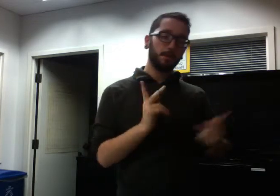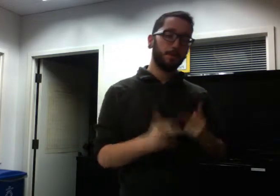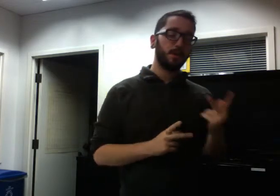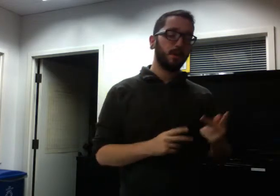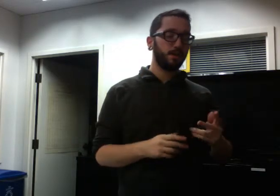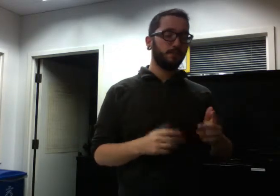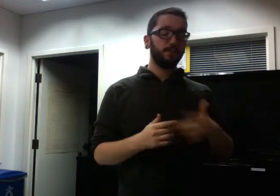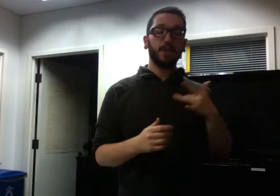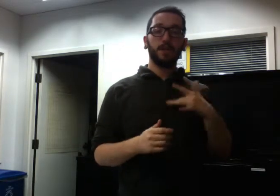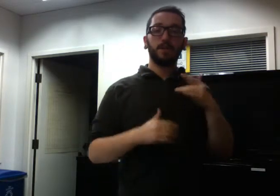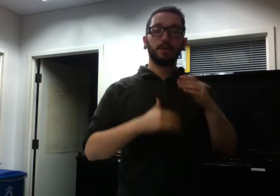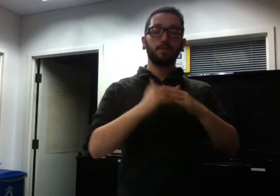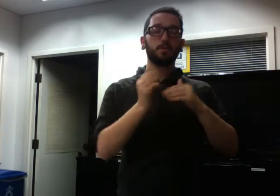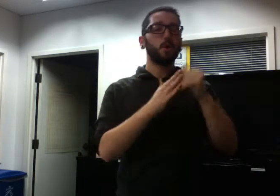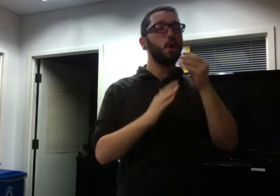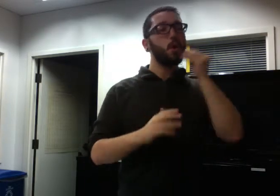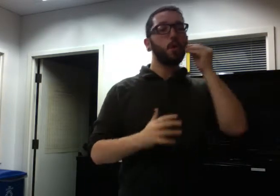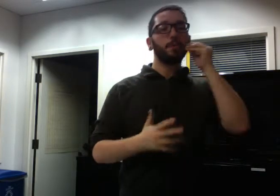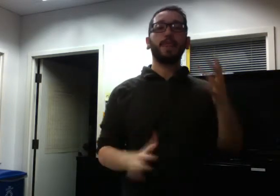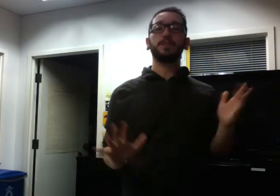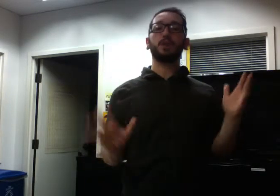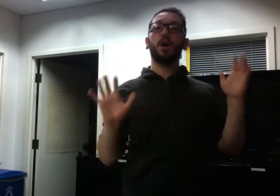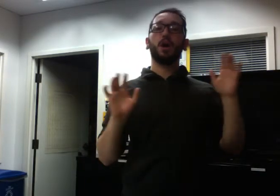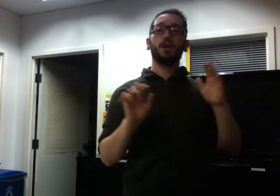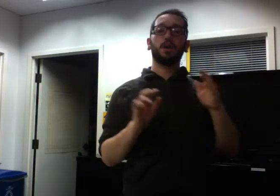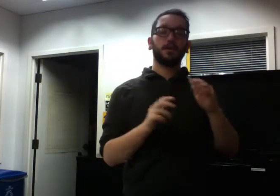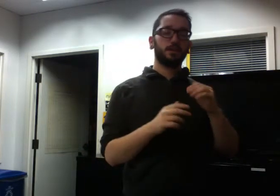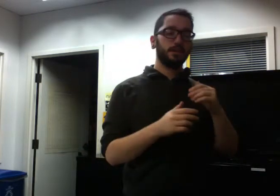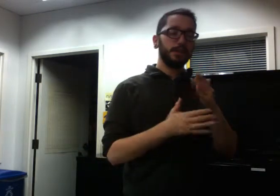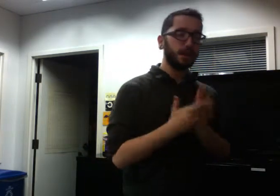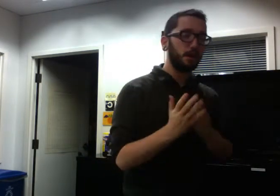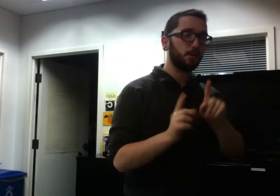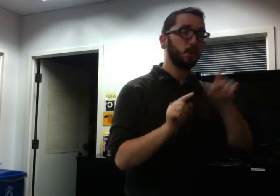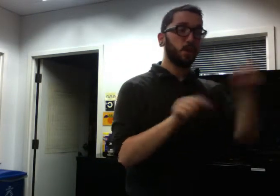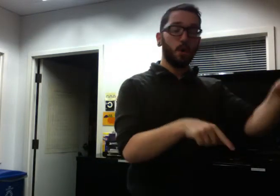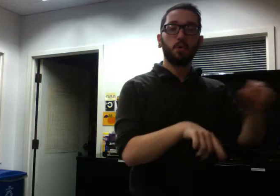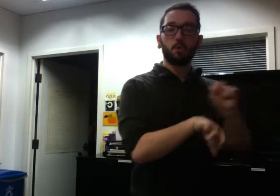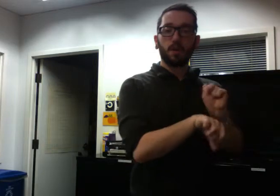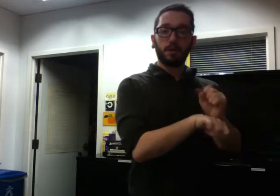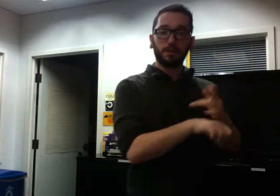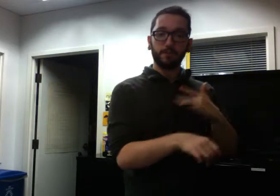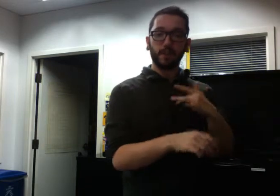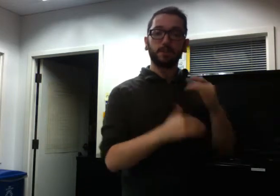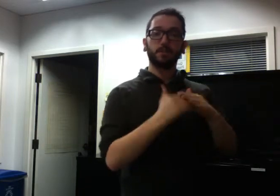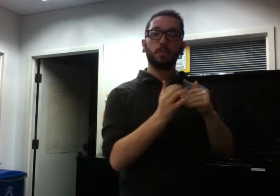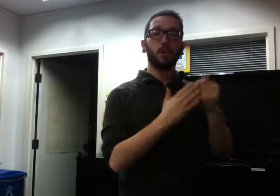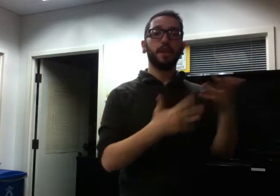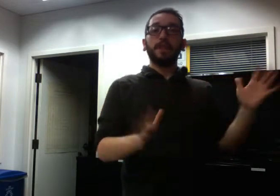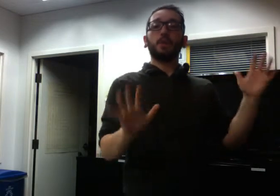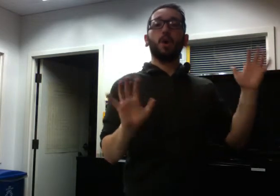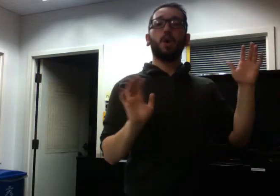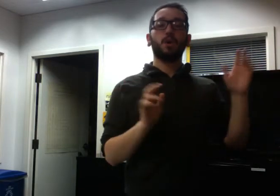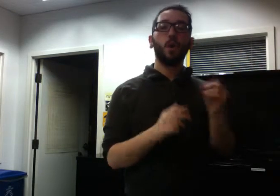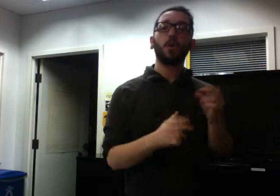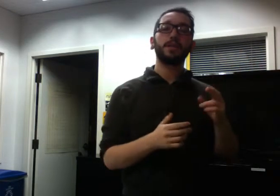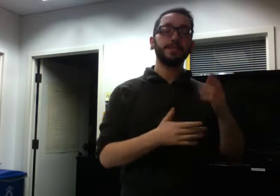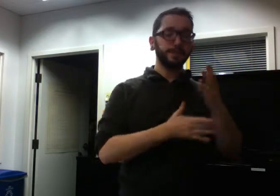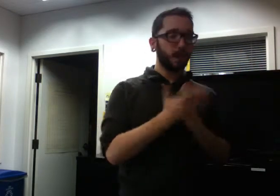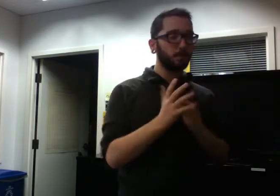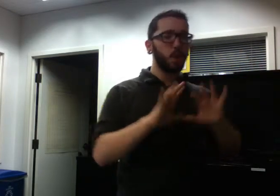the workplace. And others still seem to make the whole world their home. Well, when a challenge is presented that